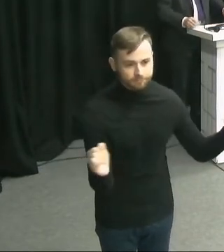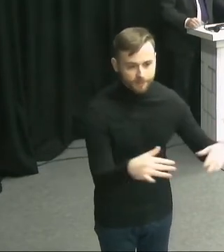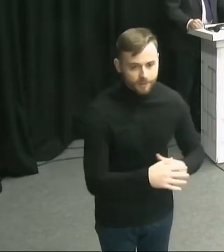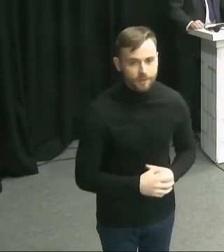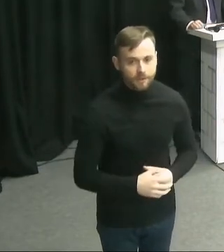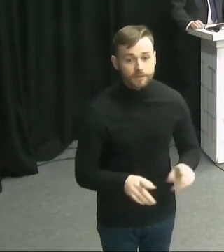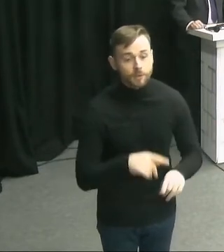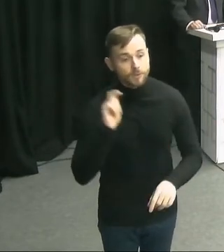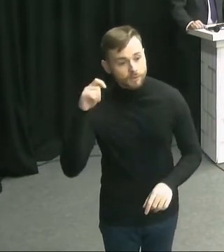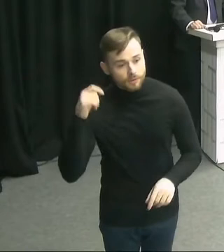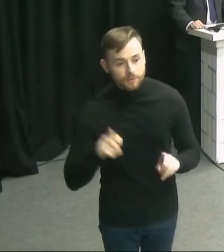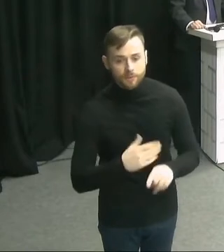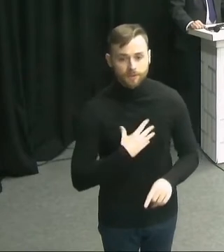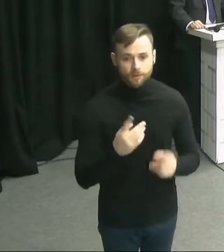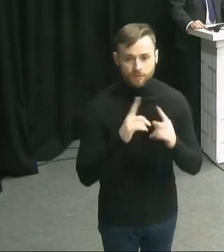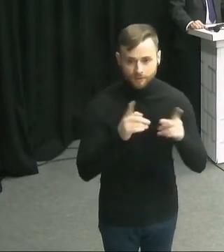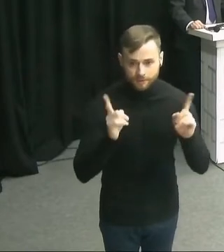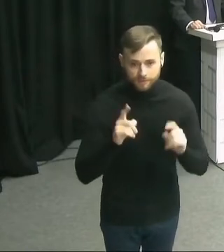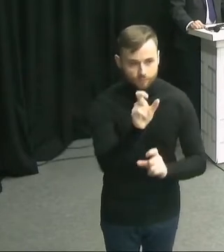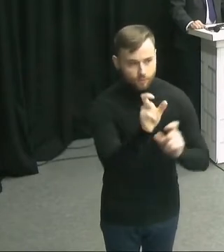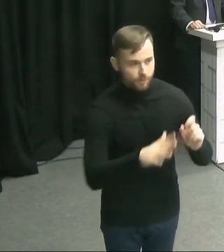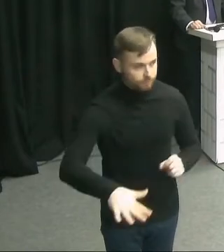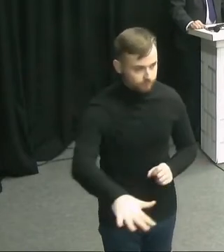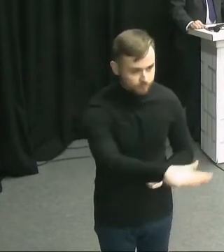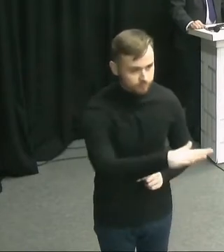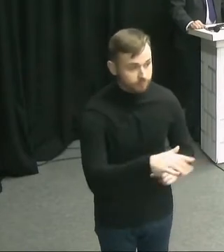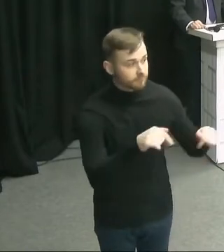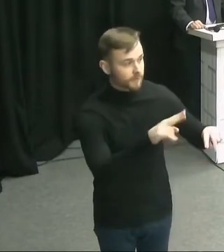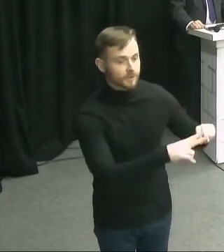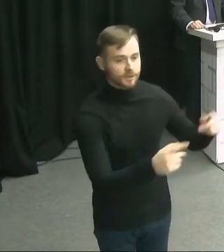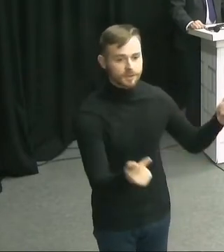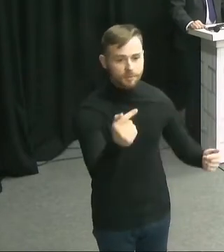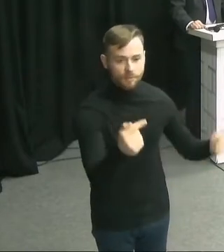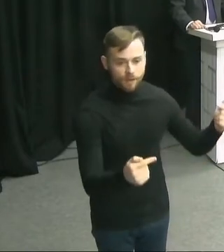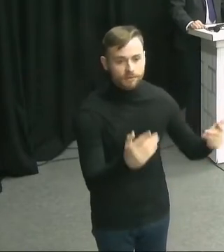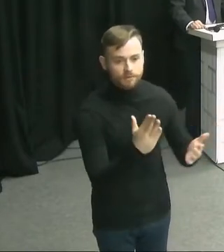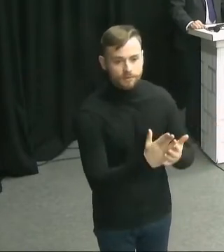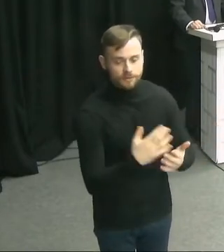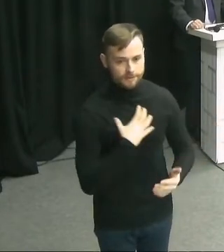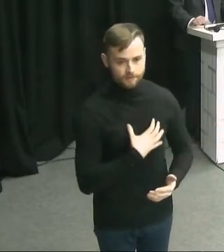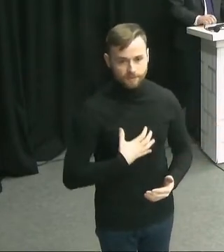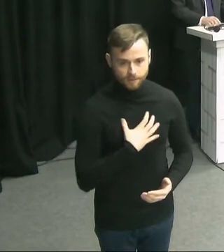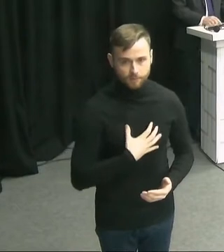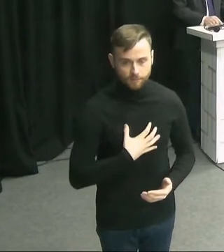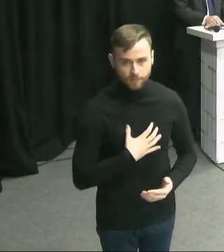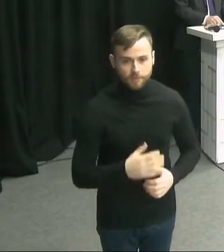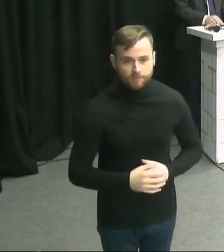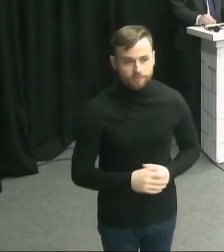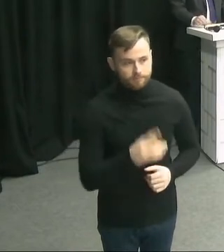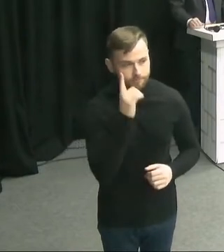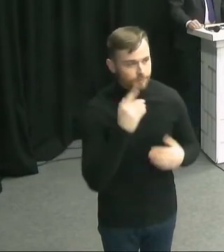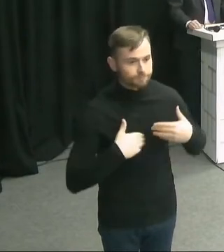there are so many people present here today. It means that the community and the students are indeed interested in